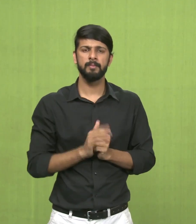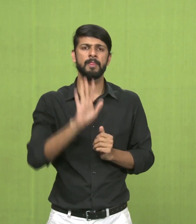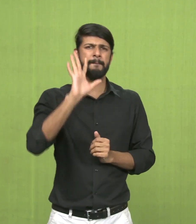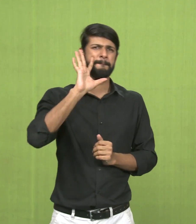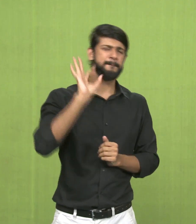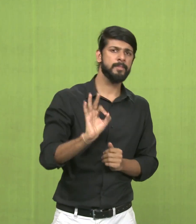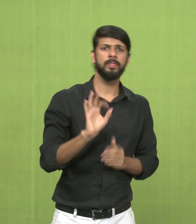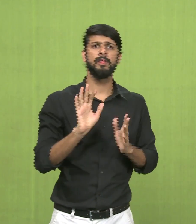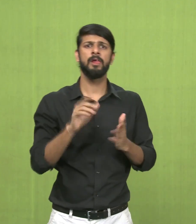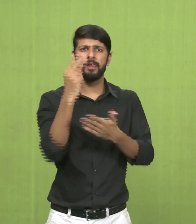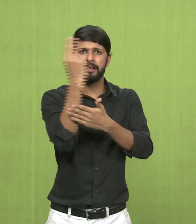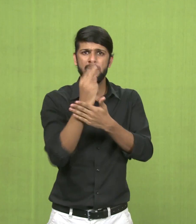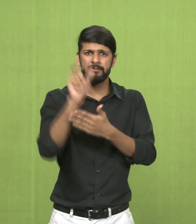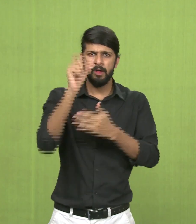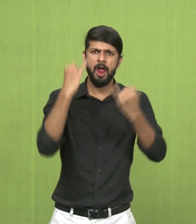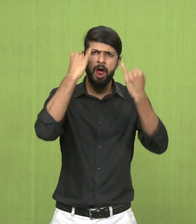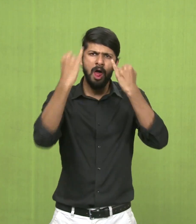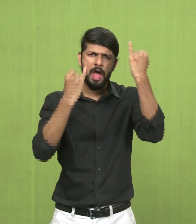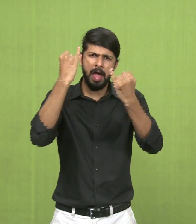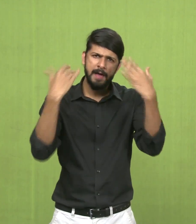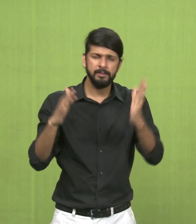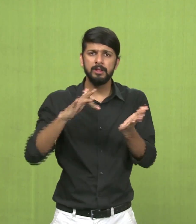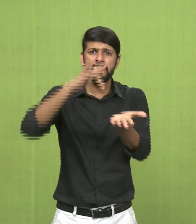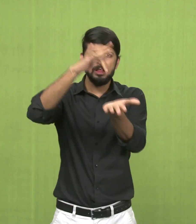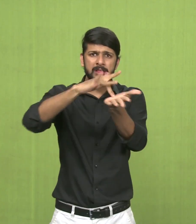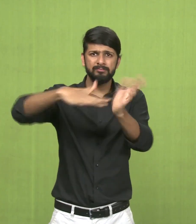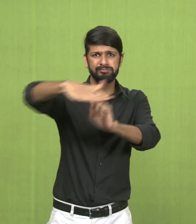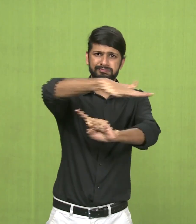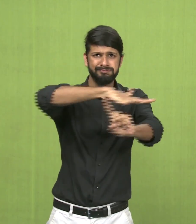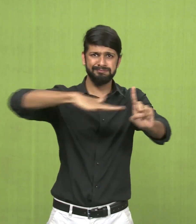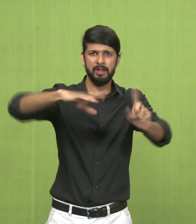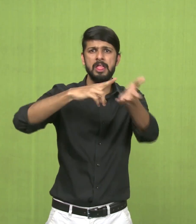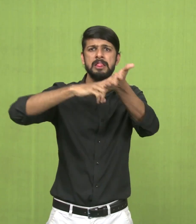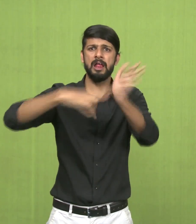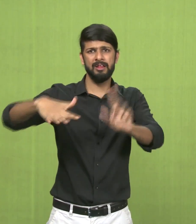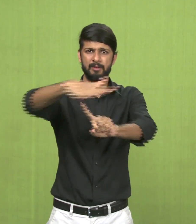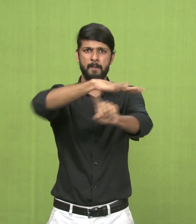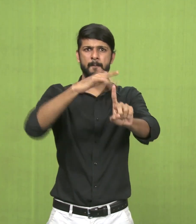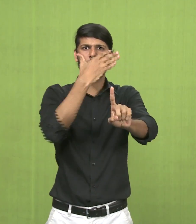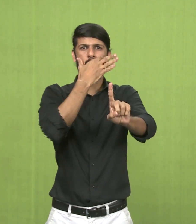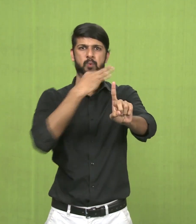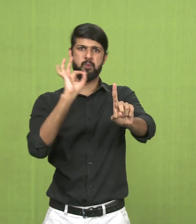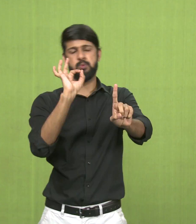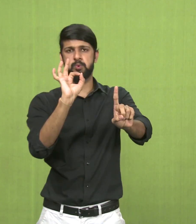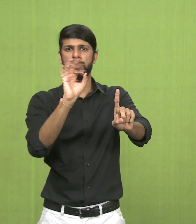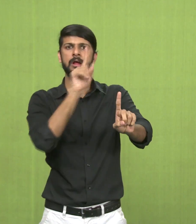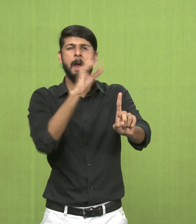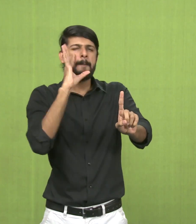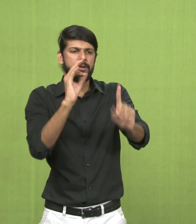Landscape is any art in which more emphasis is given to